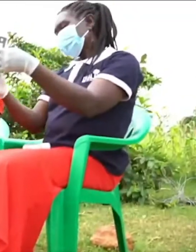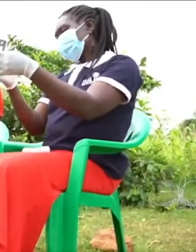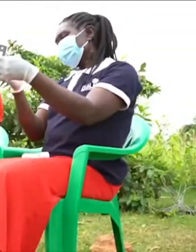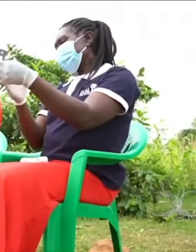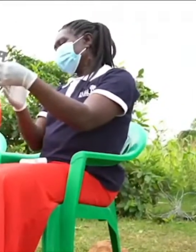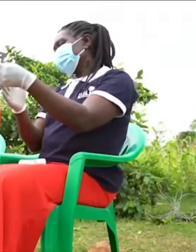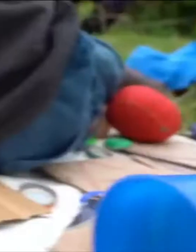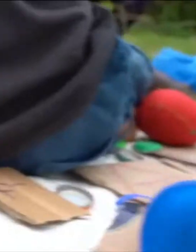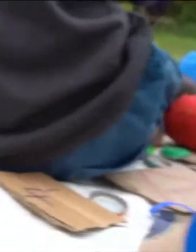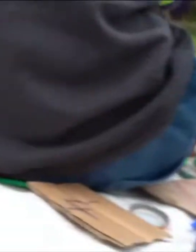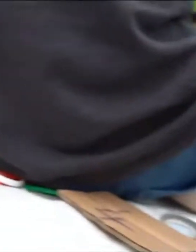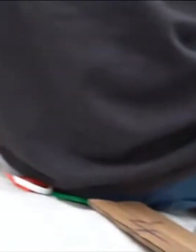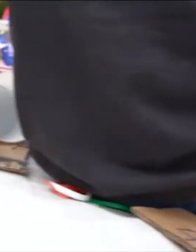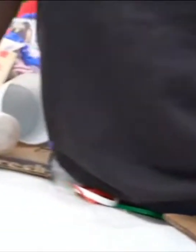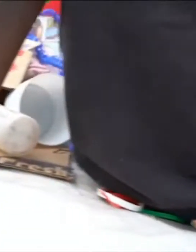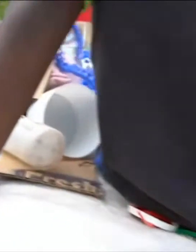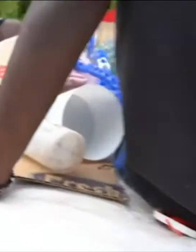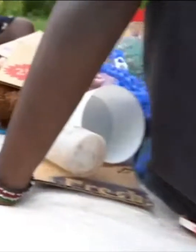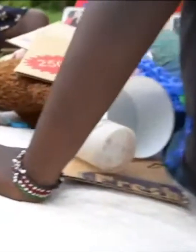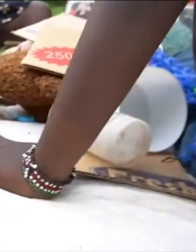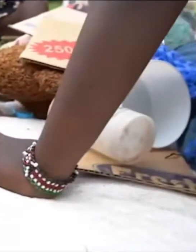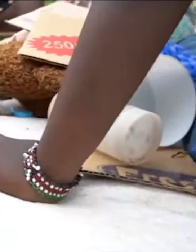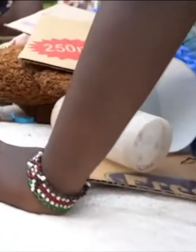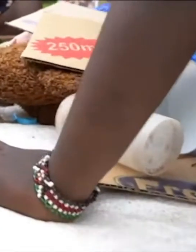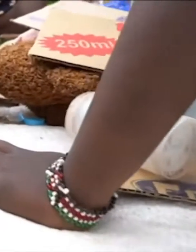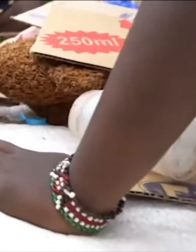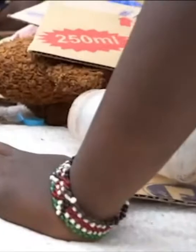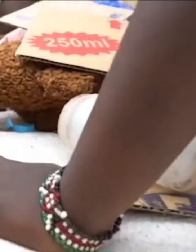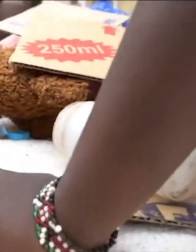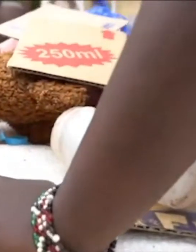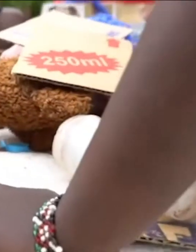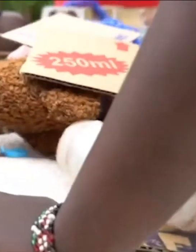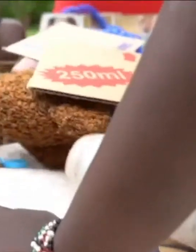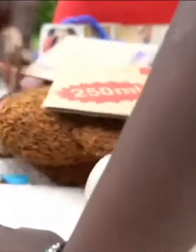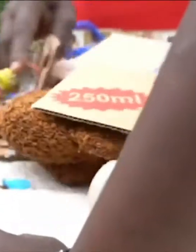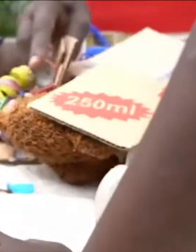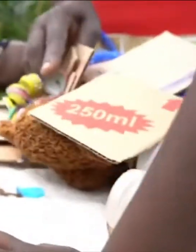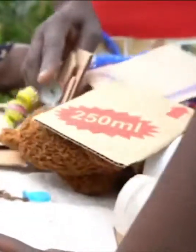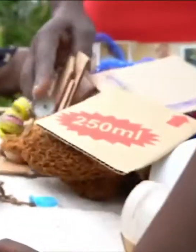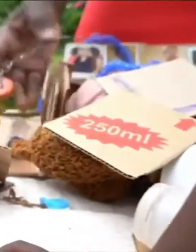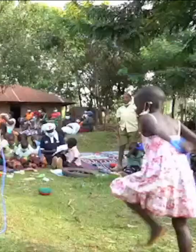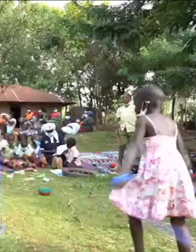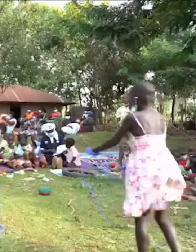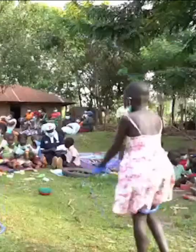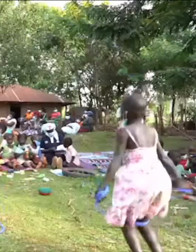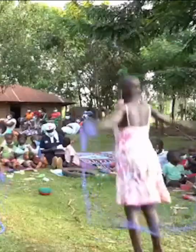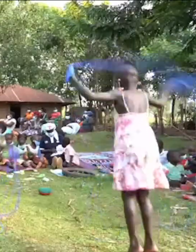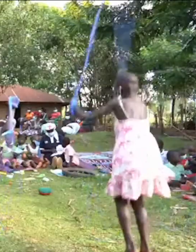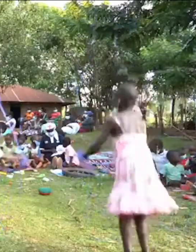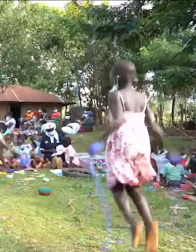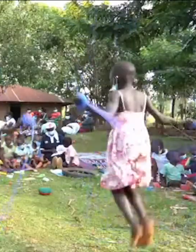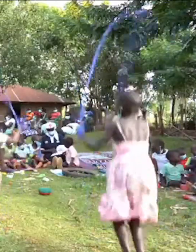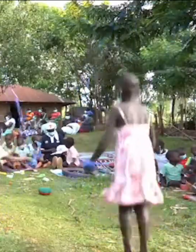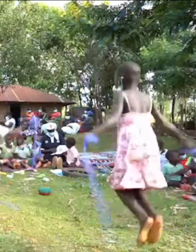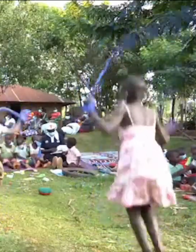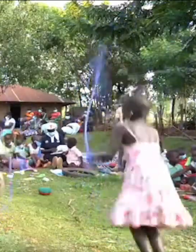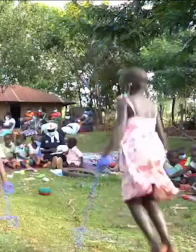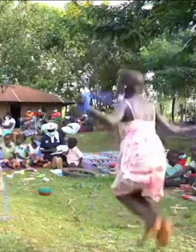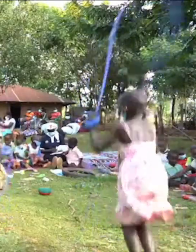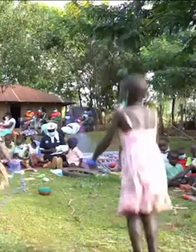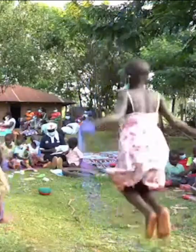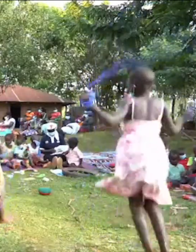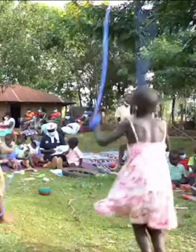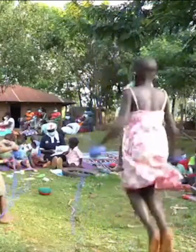responsive parenting. Children also get to play using toys created from locally available materials. These initiatives go a long way